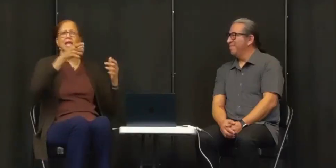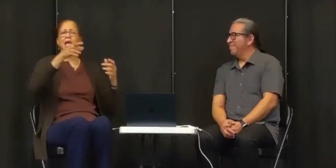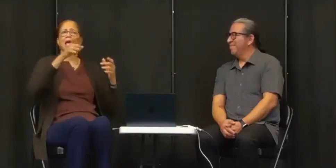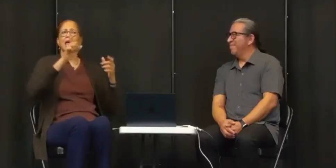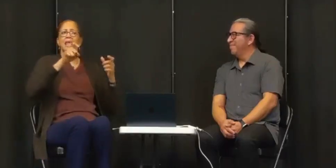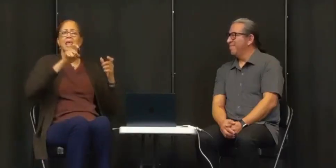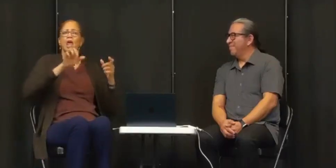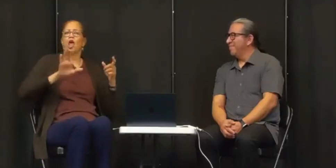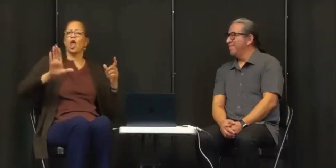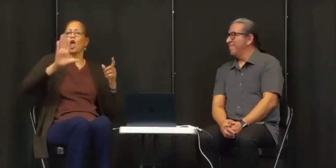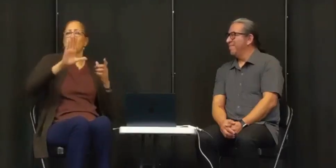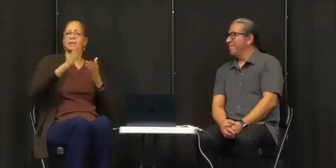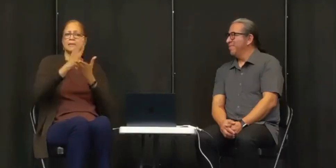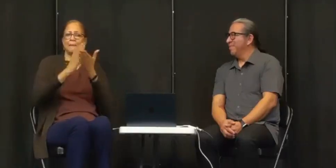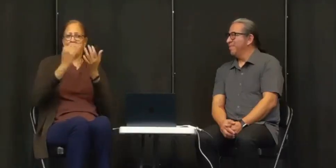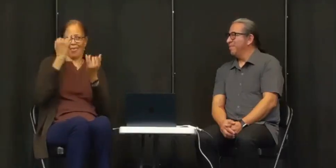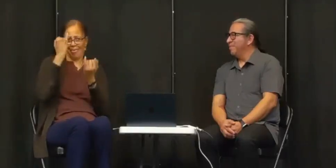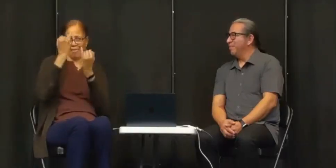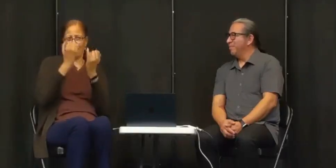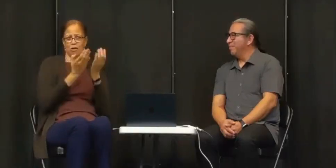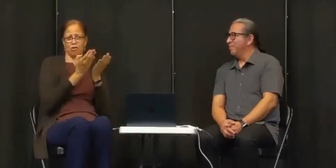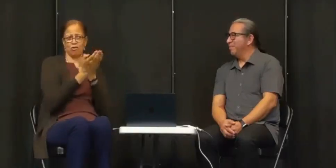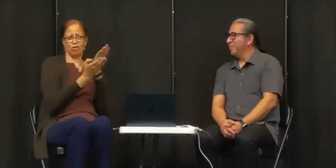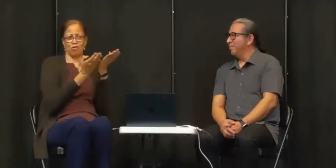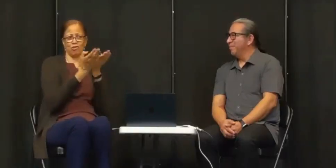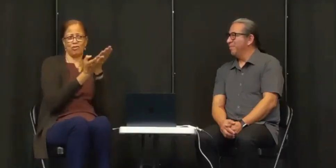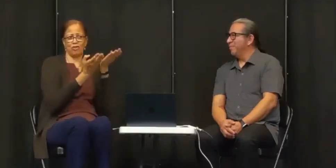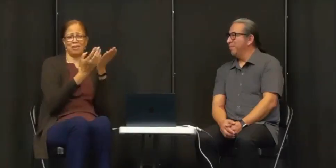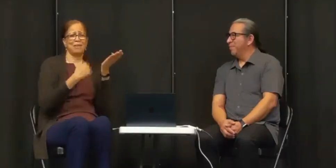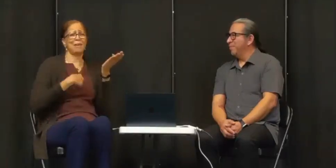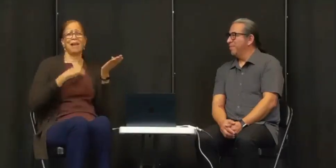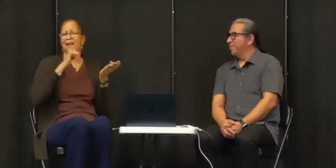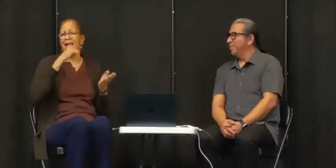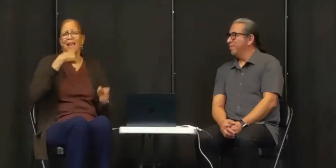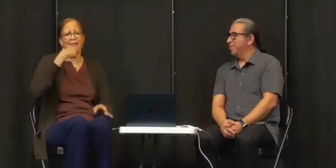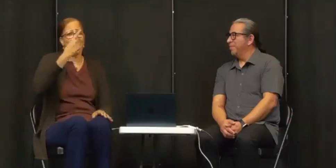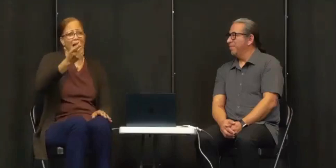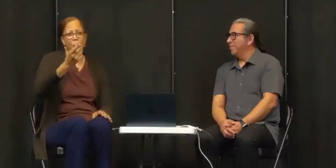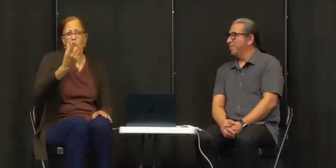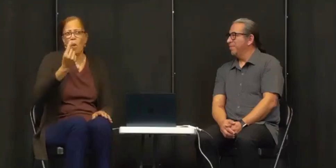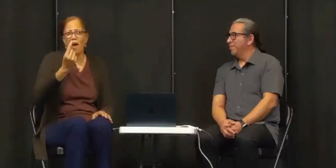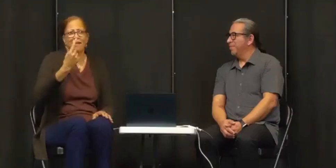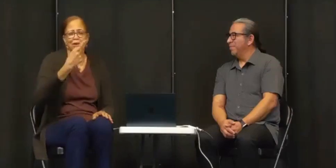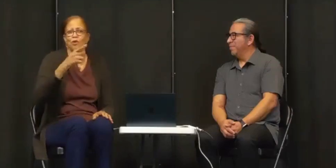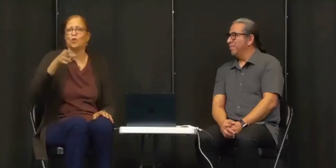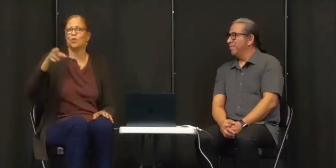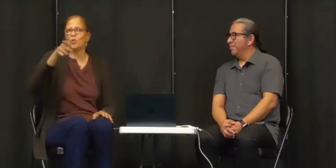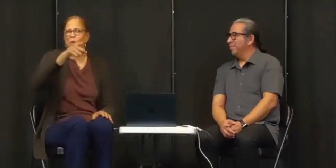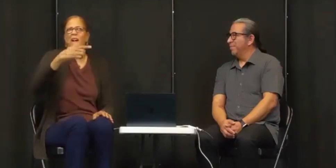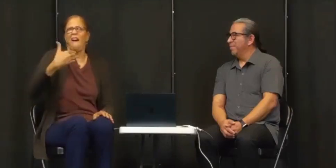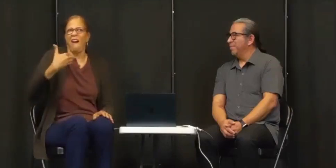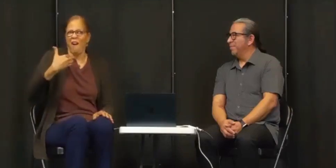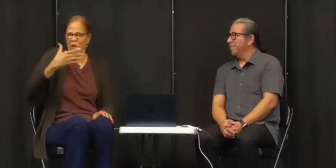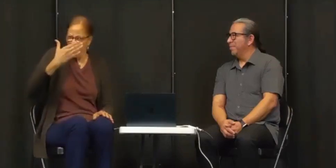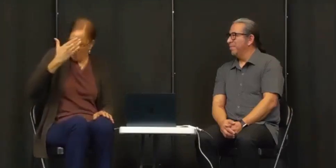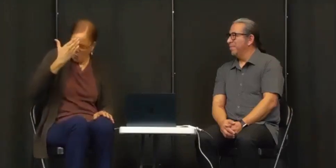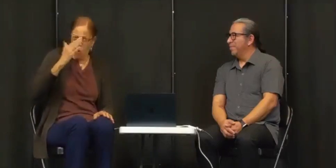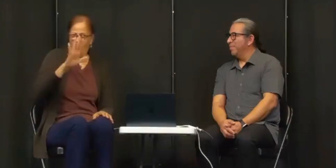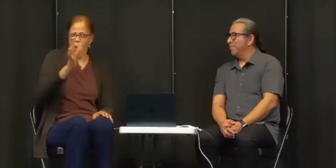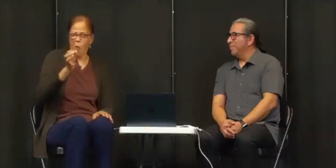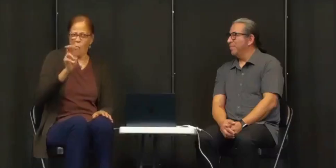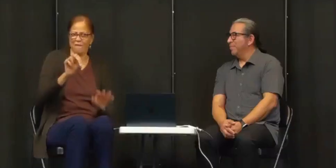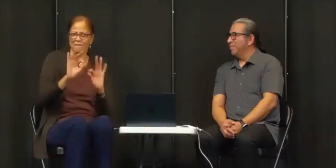it, you know, let them know, hey, I appreciate you trying to include me. You know, don't tell them what to